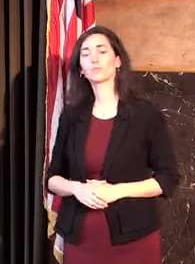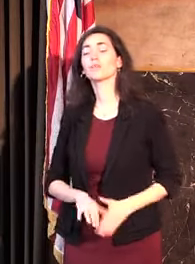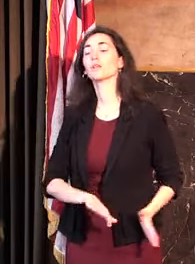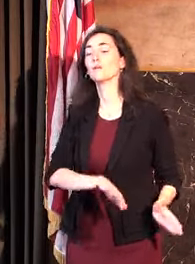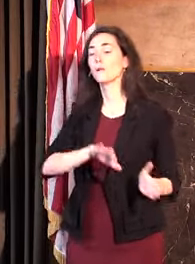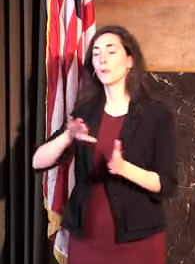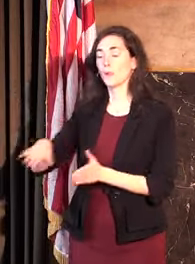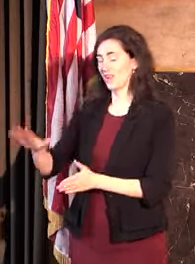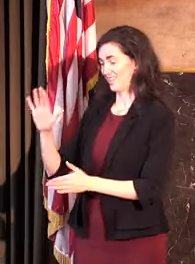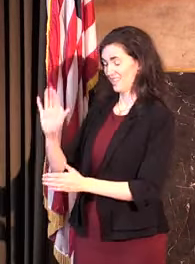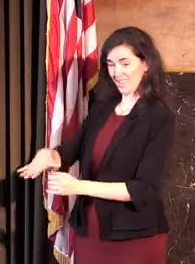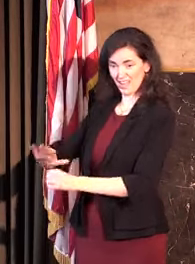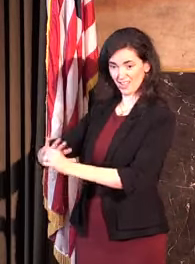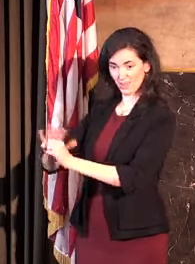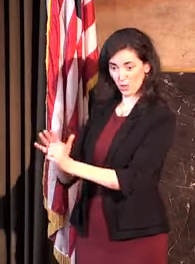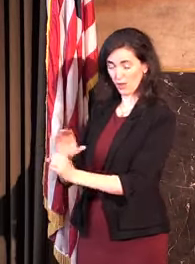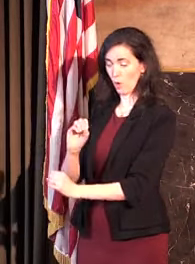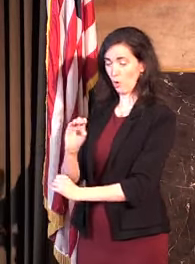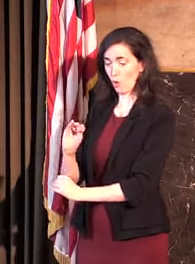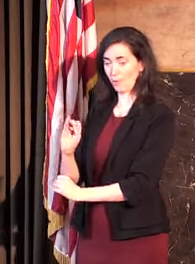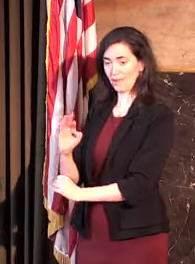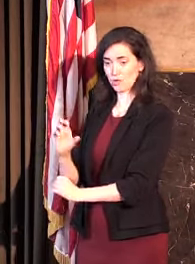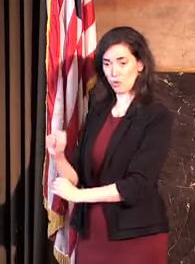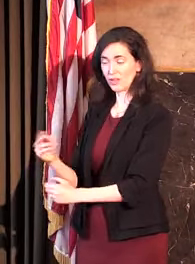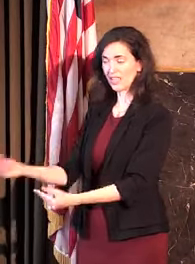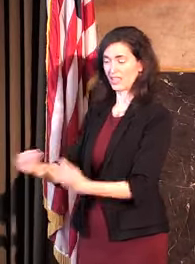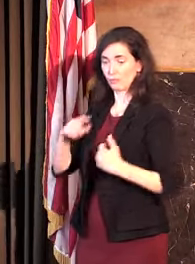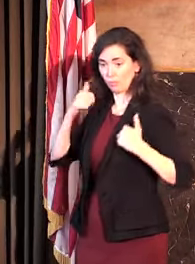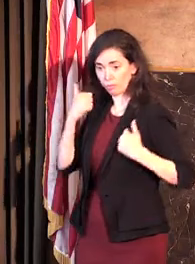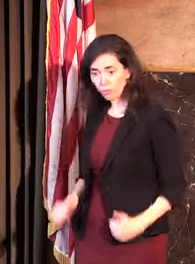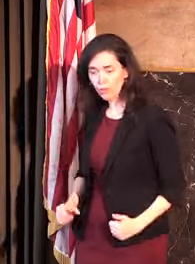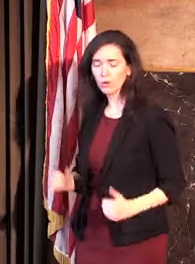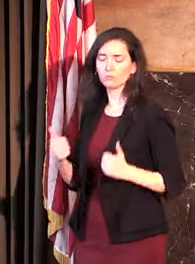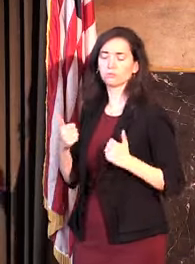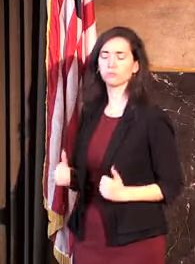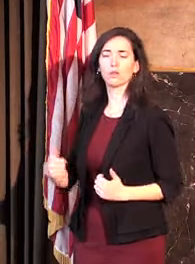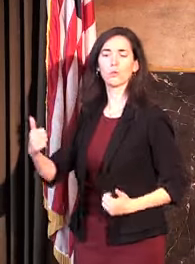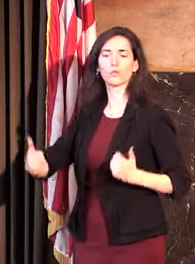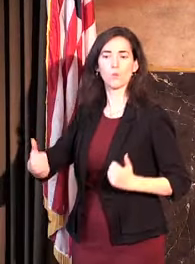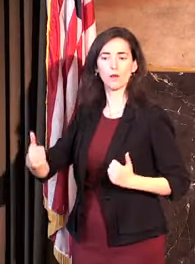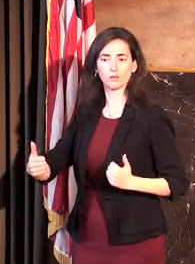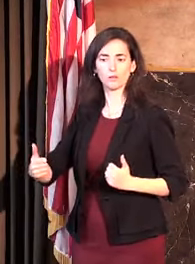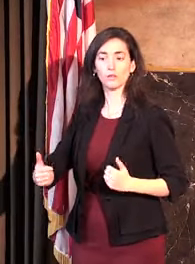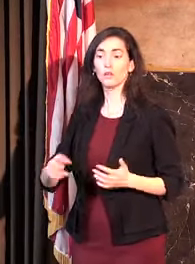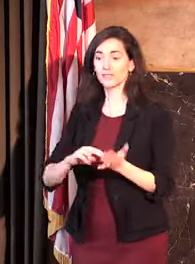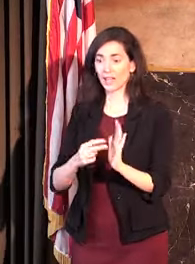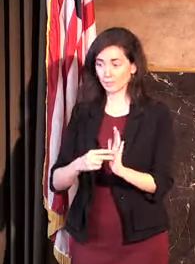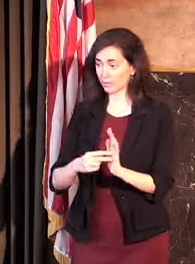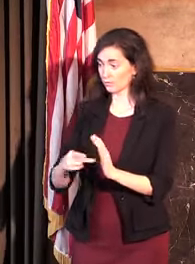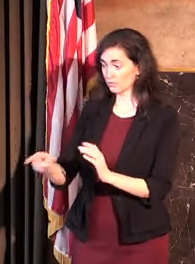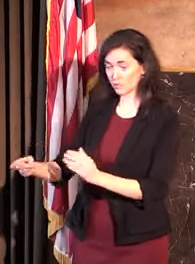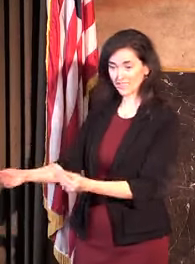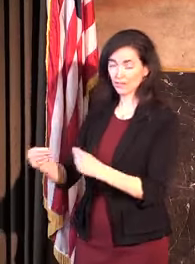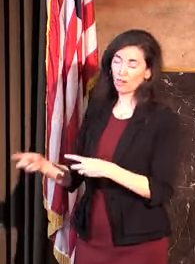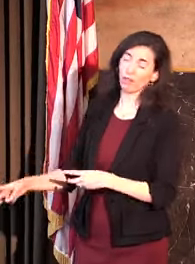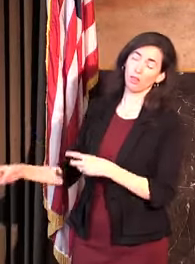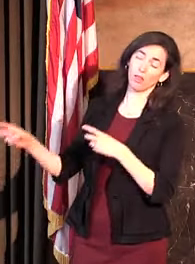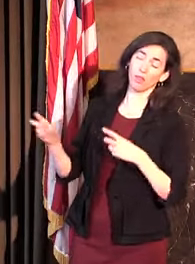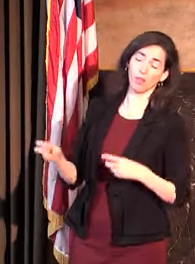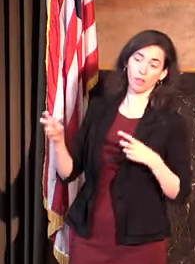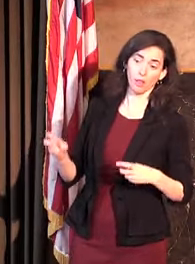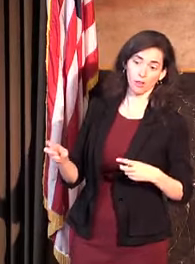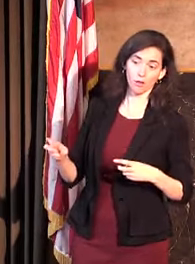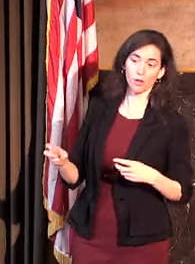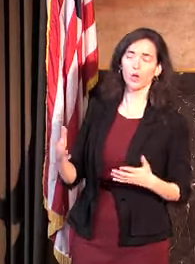virulent this variant will be, and by that I mean, how likely are you to get really sick by it? Is it more likely to give